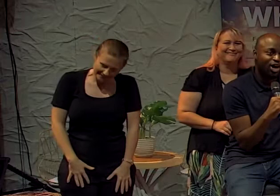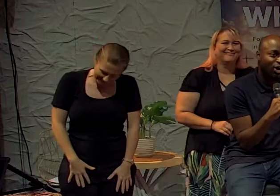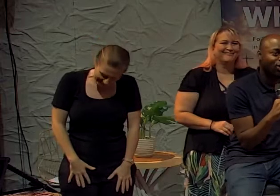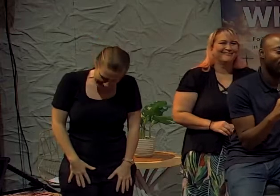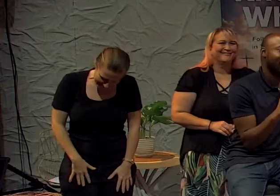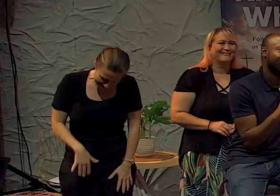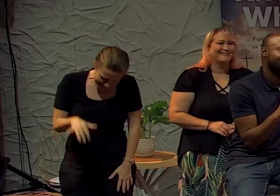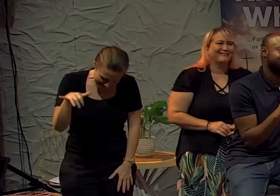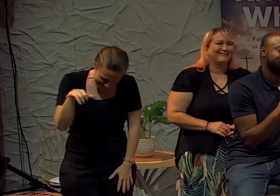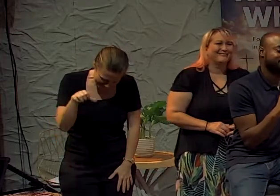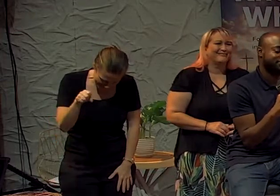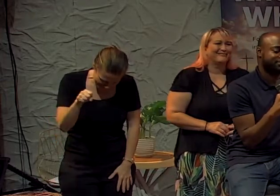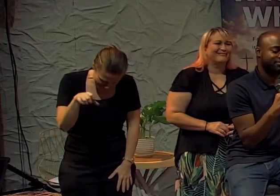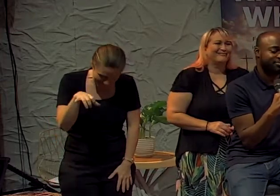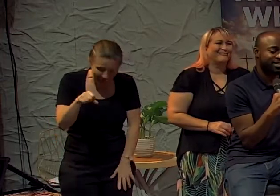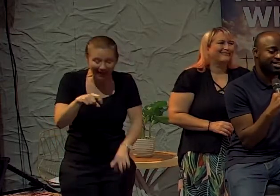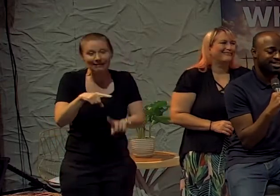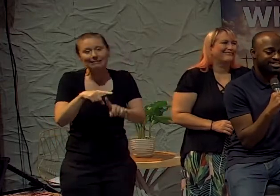but